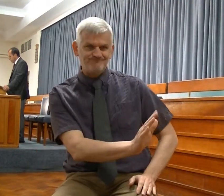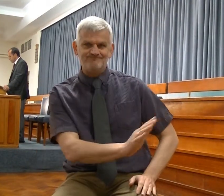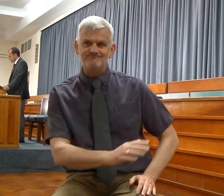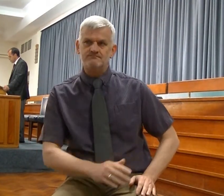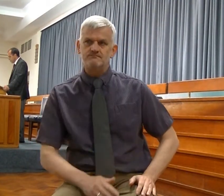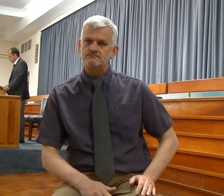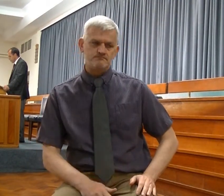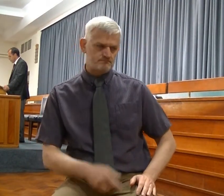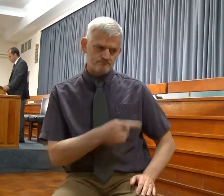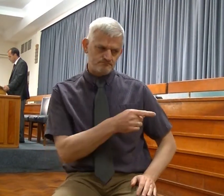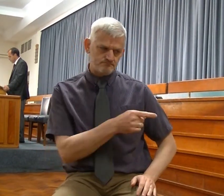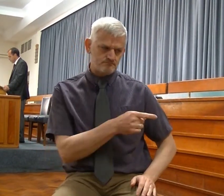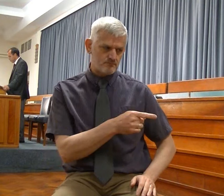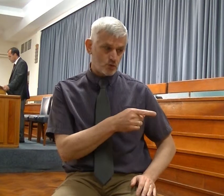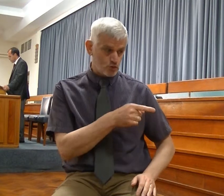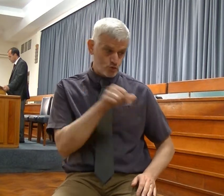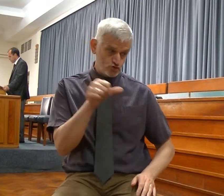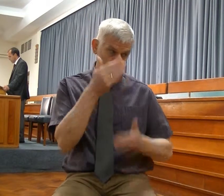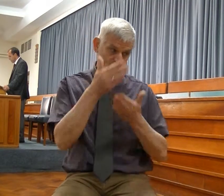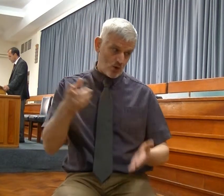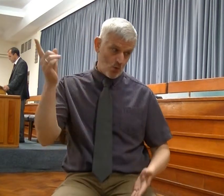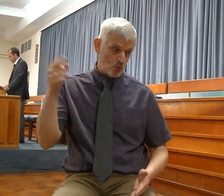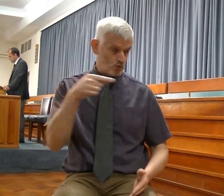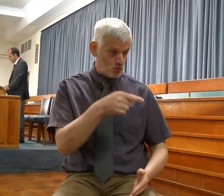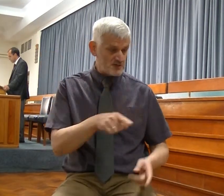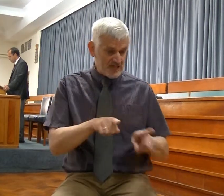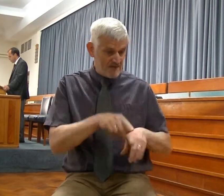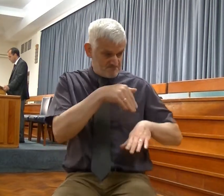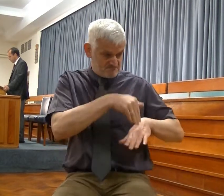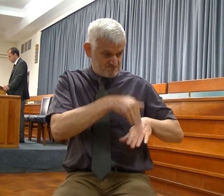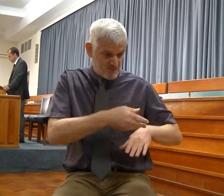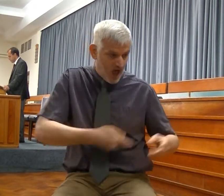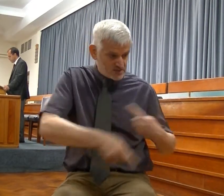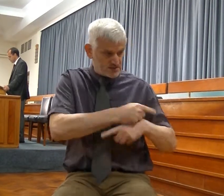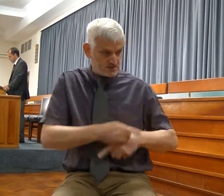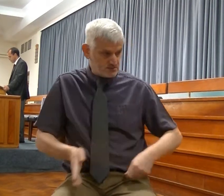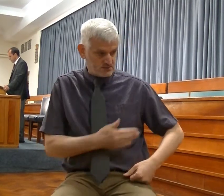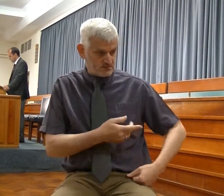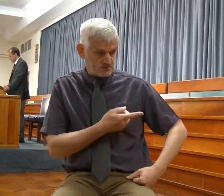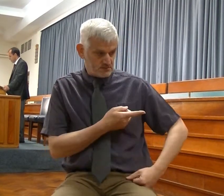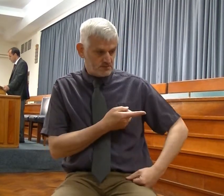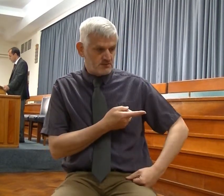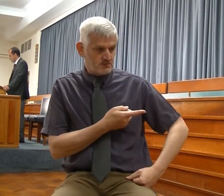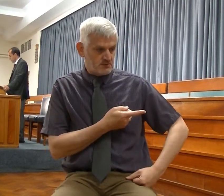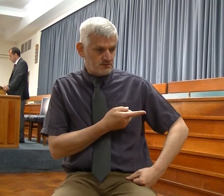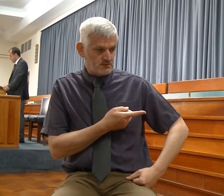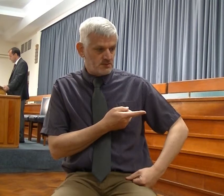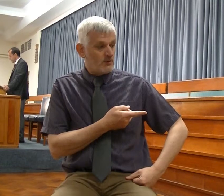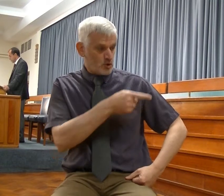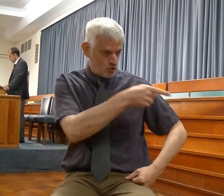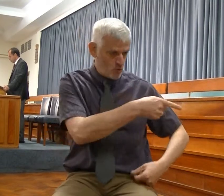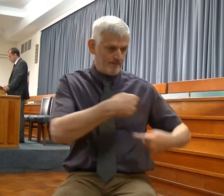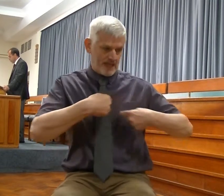Dost not thou fear God, seeing thou art in the same condemnation? And we indeed